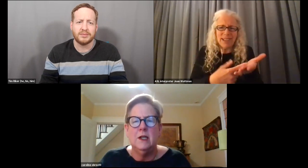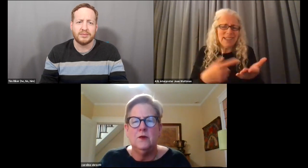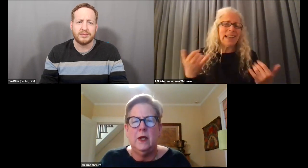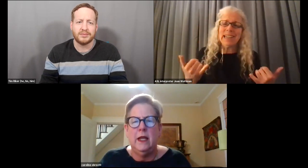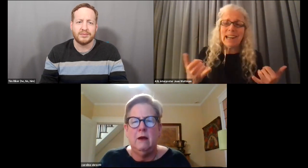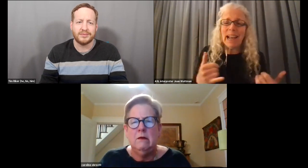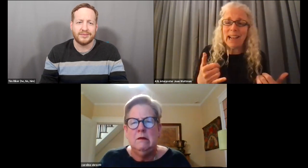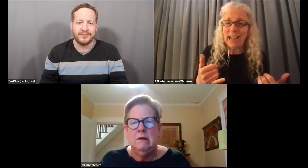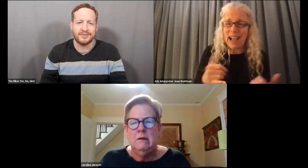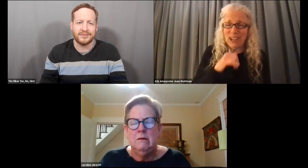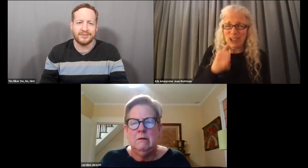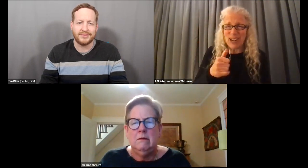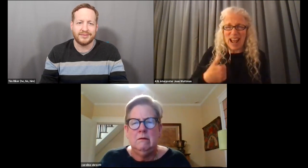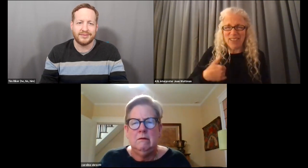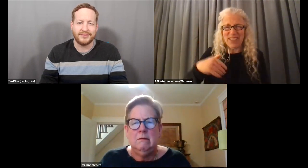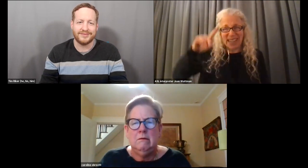conversation right now.